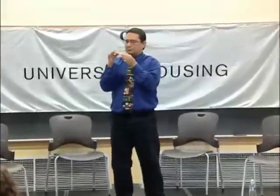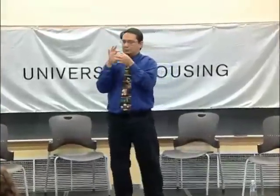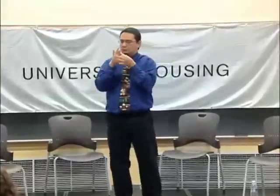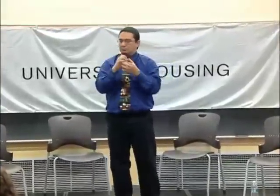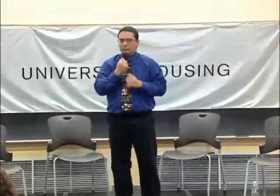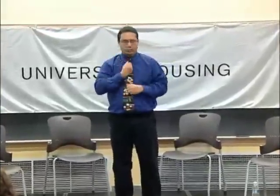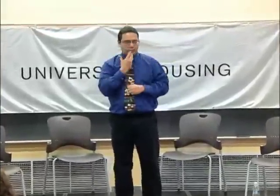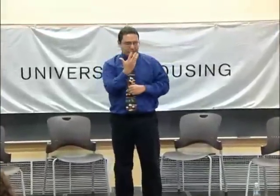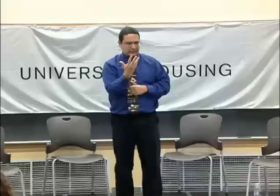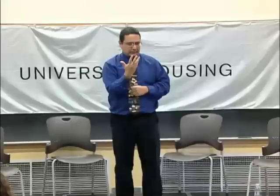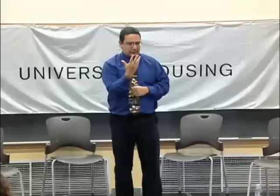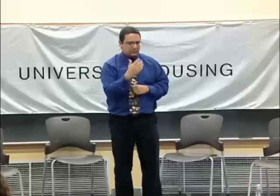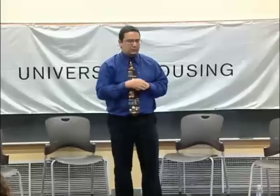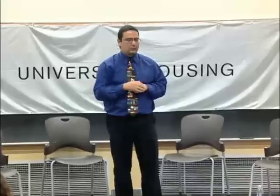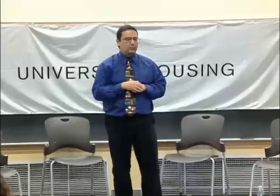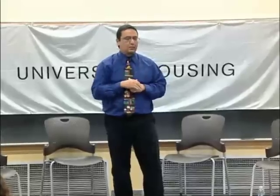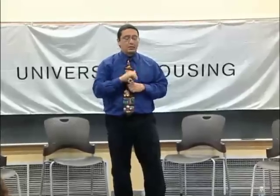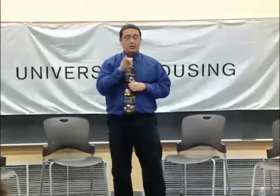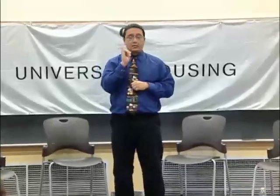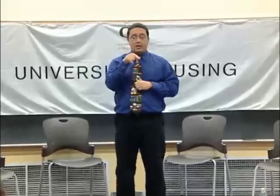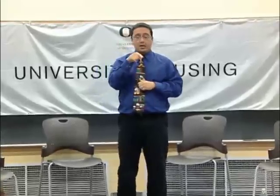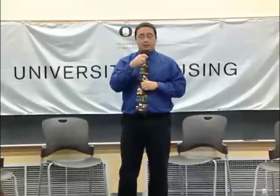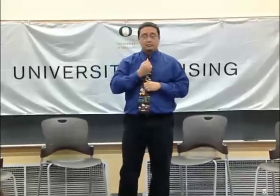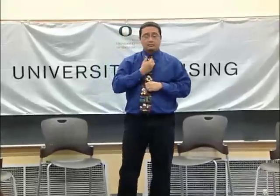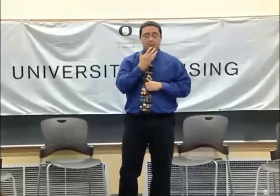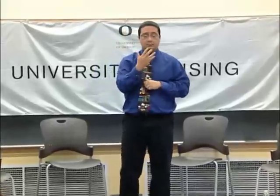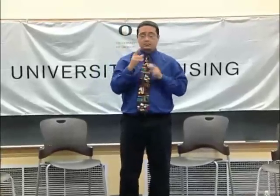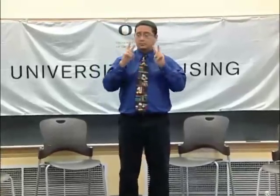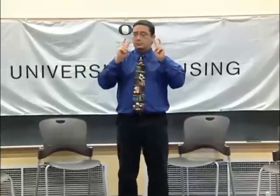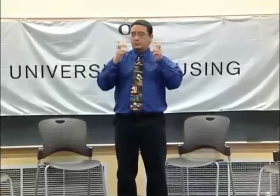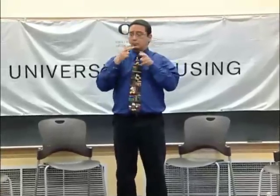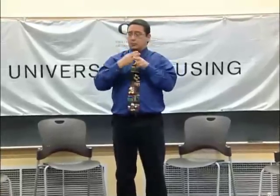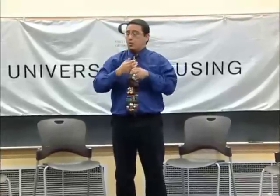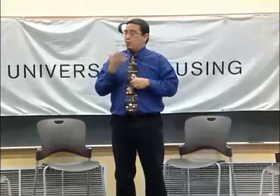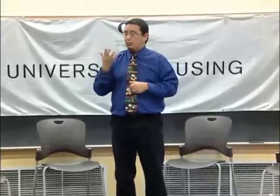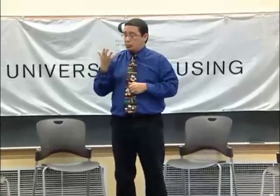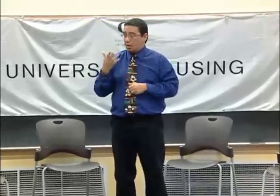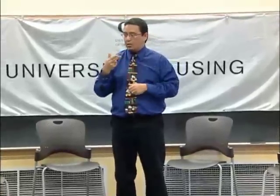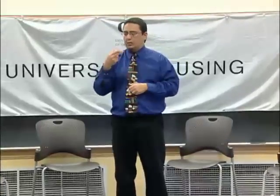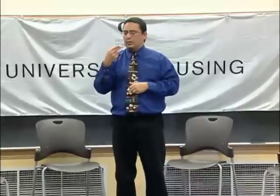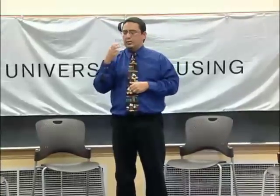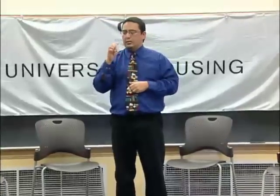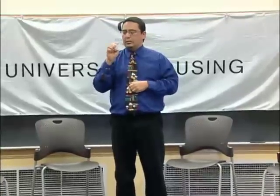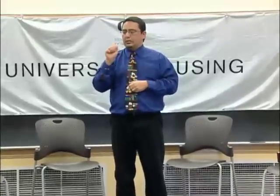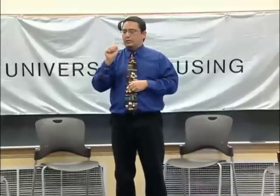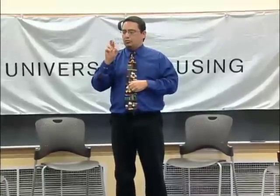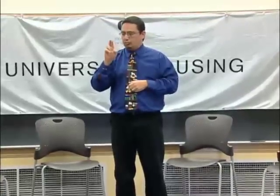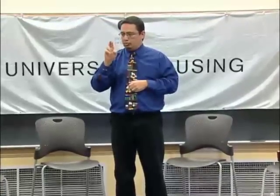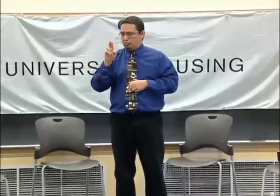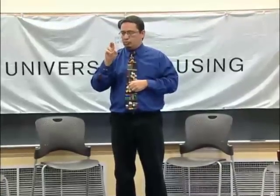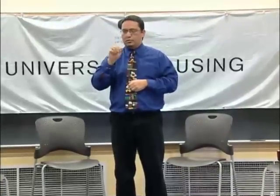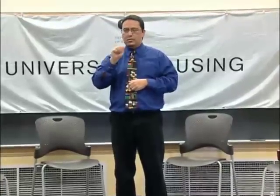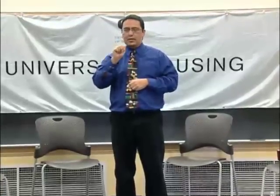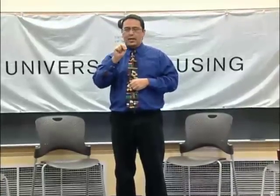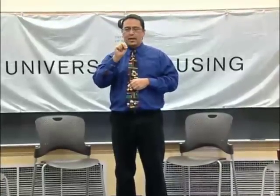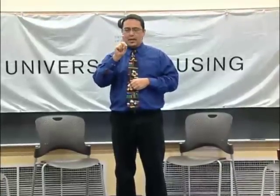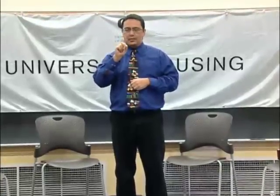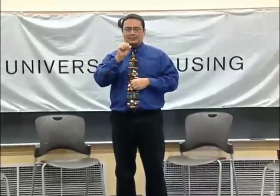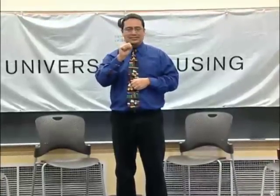I want to talk a little bit about the background of the poem. The poem is entitled Hear